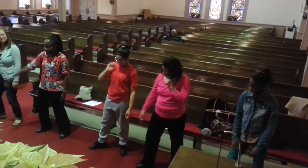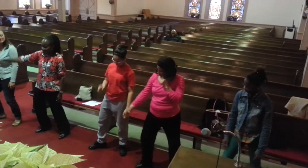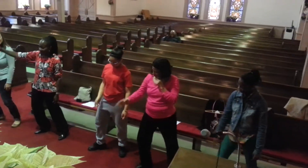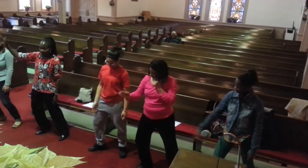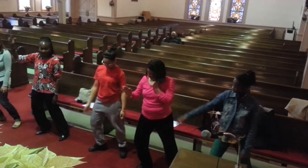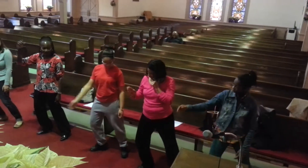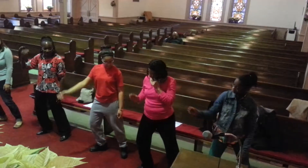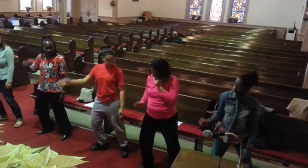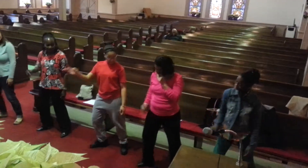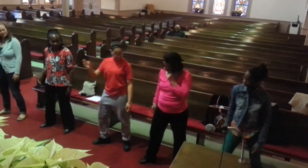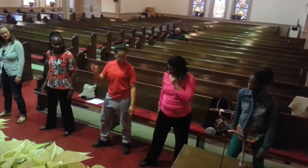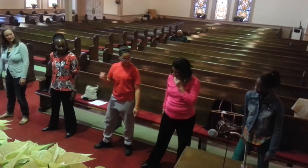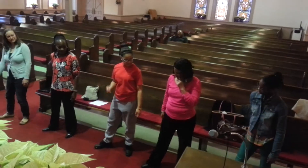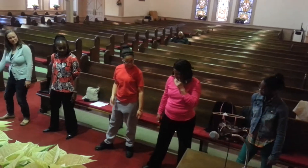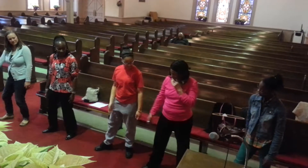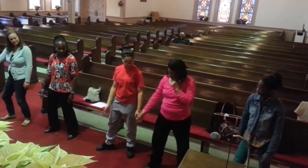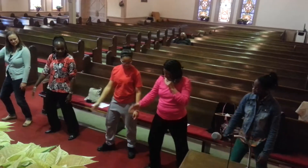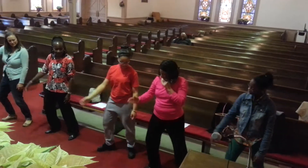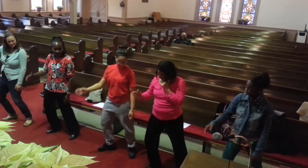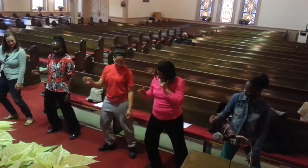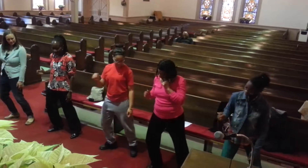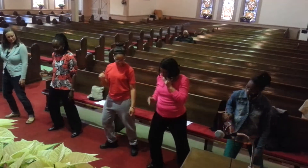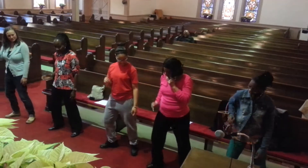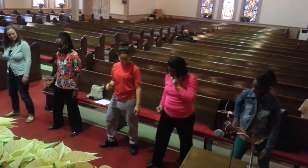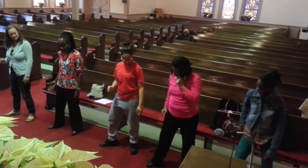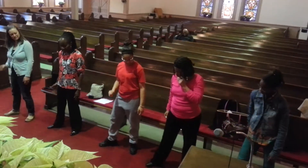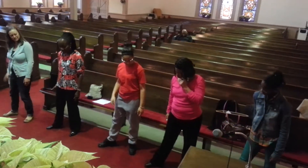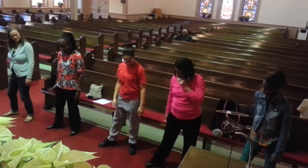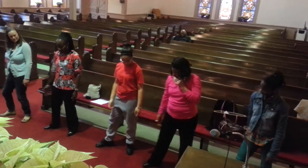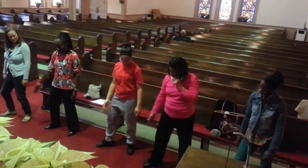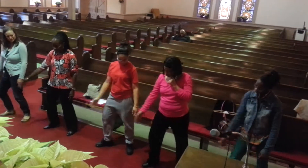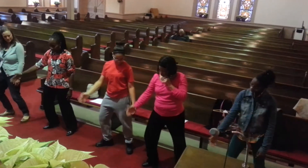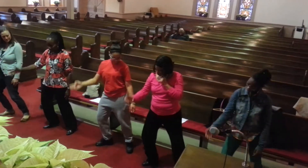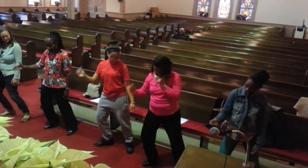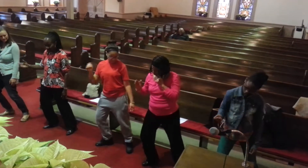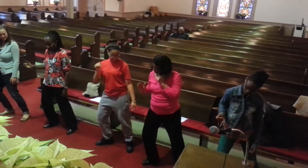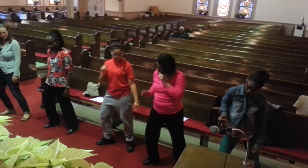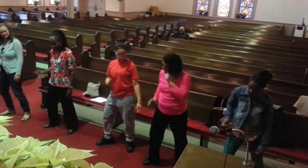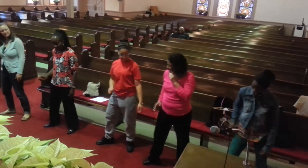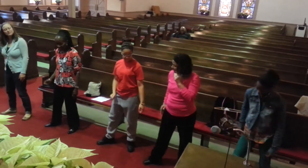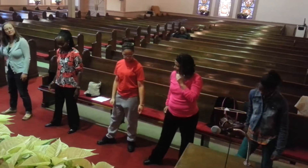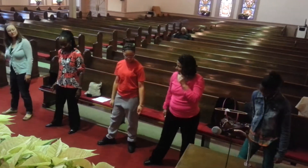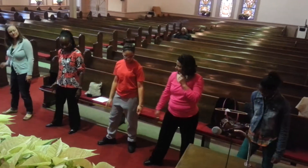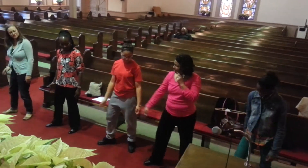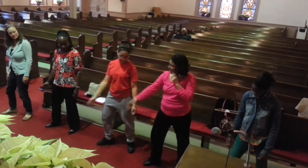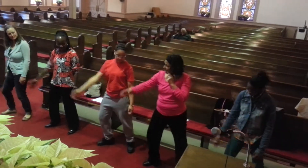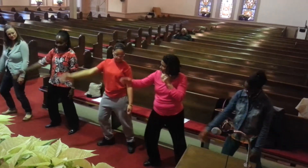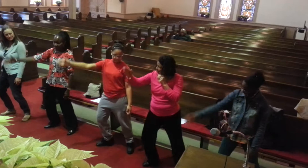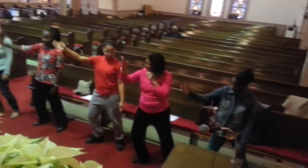Look where my God is. Almost like you're pulling your knee when you're doing it. Okay, now let's take it up to God a little bit more.